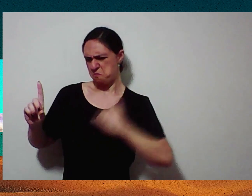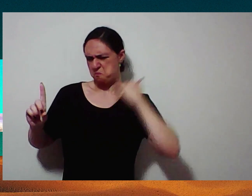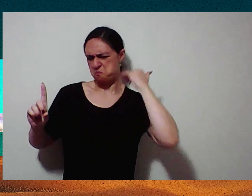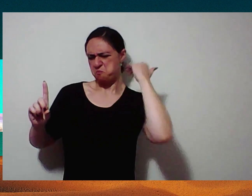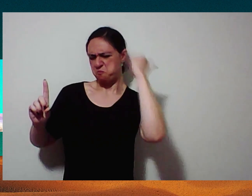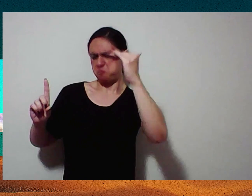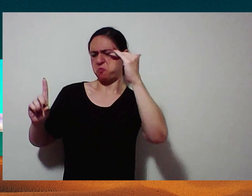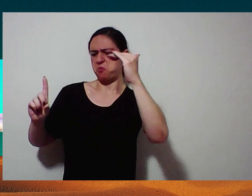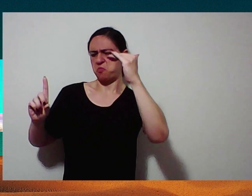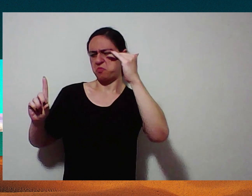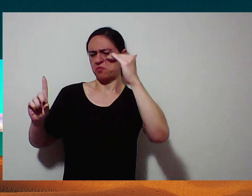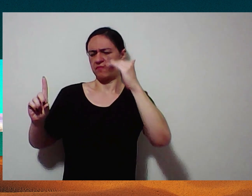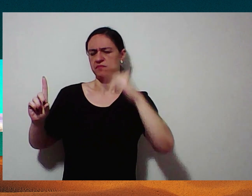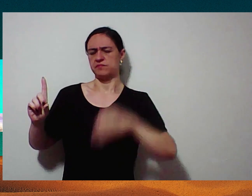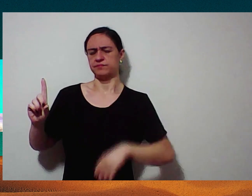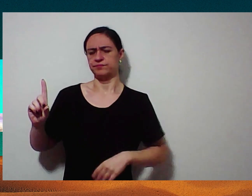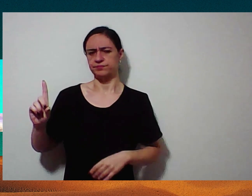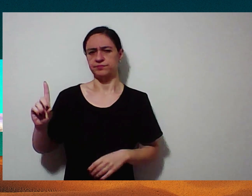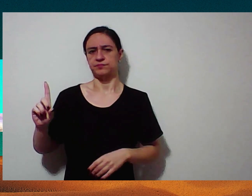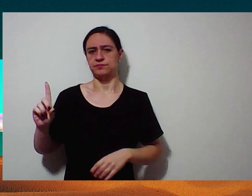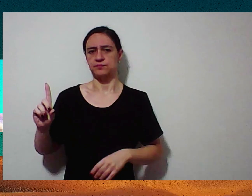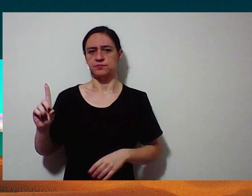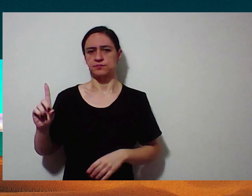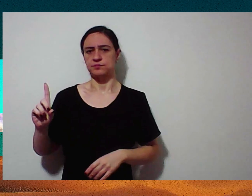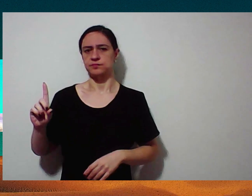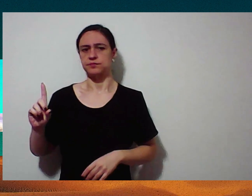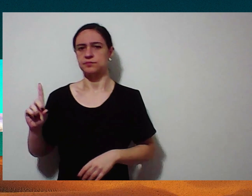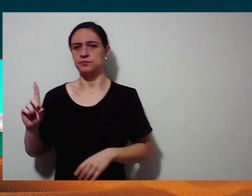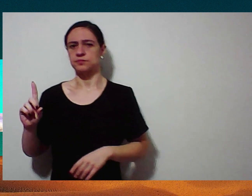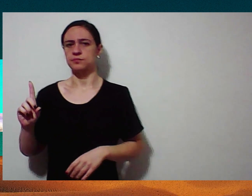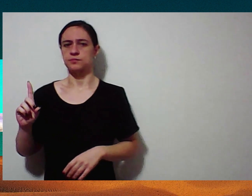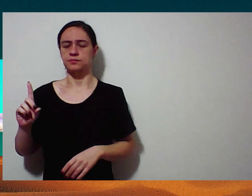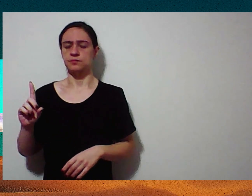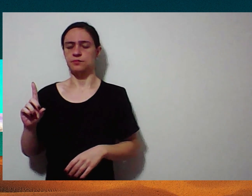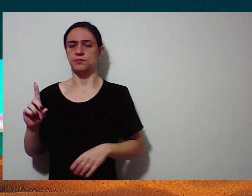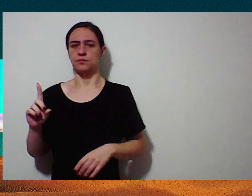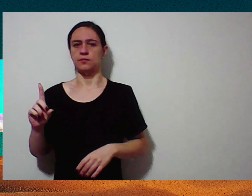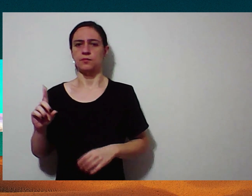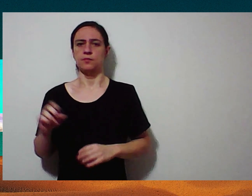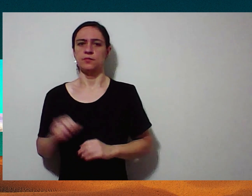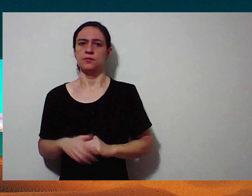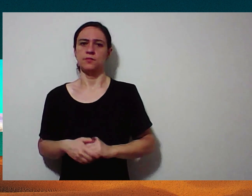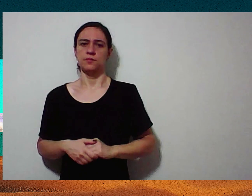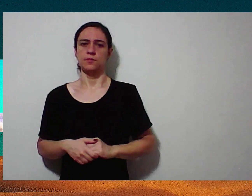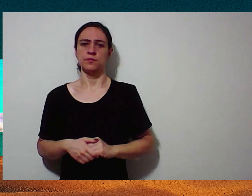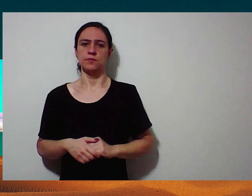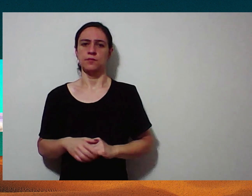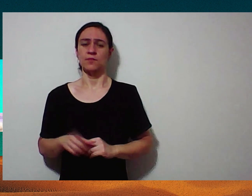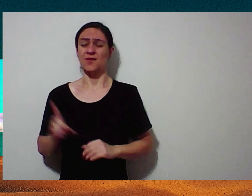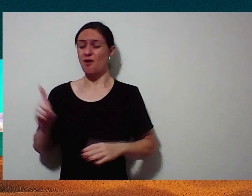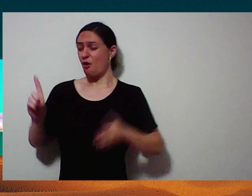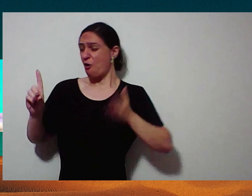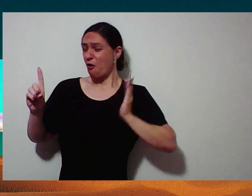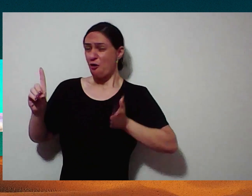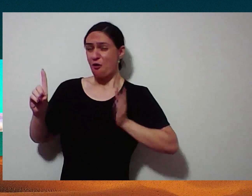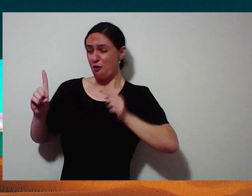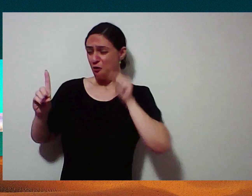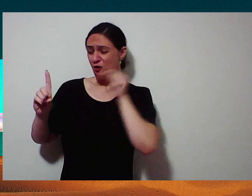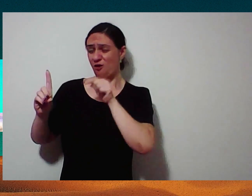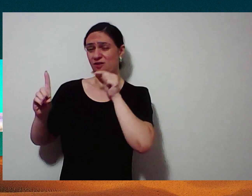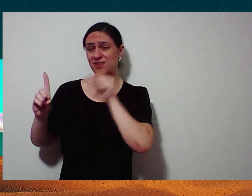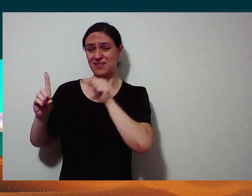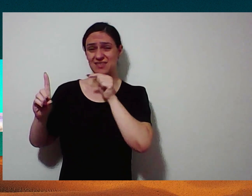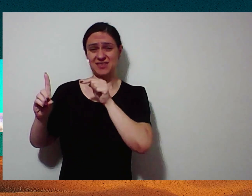13. For you have said in your heart, I will ascend into heaven. O coração desse que foi criado de uma maneira